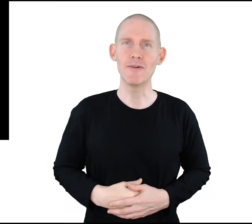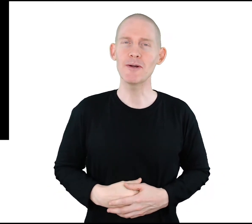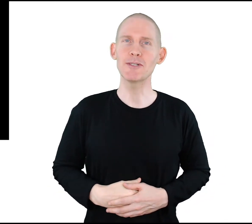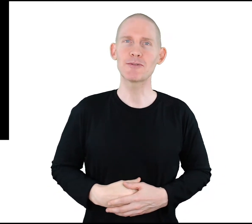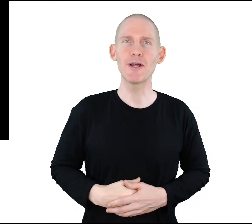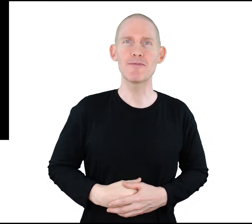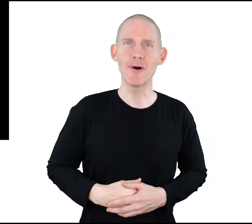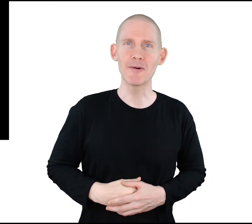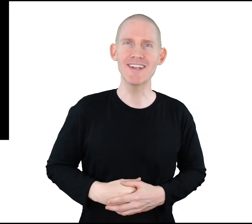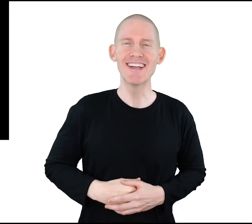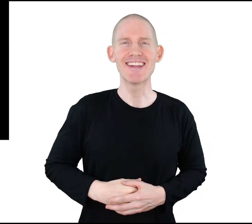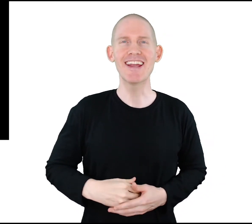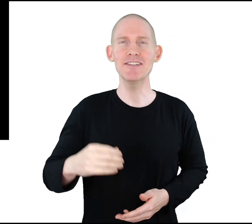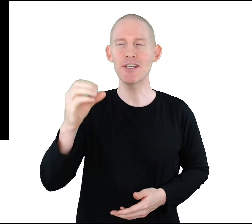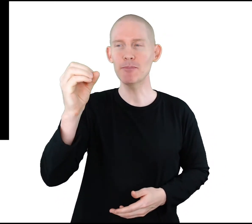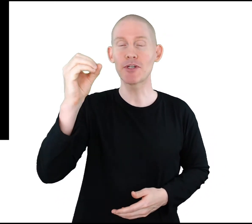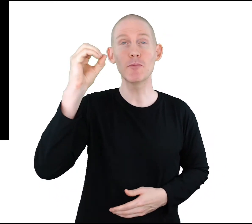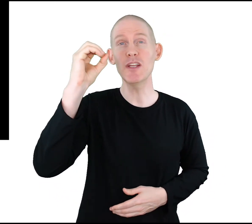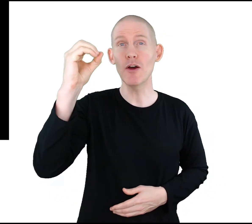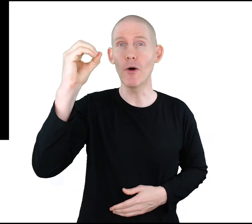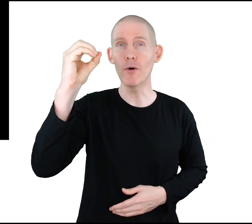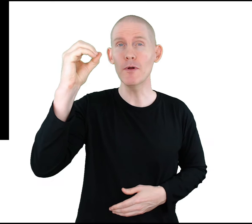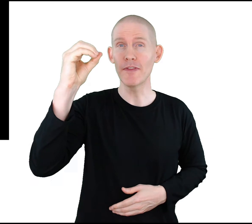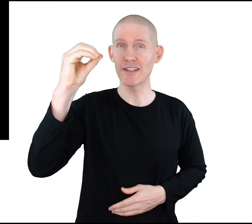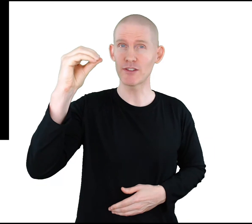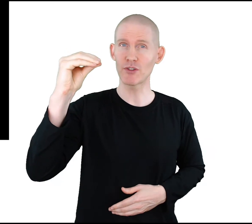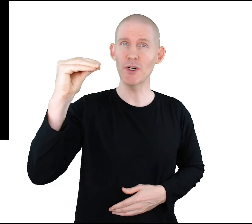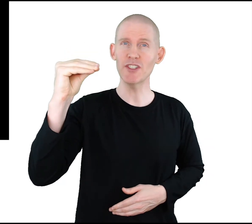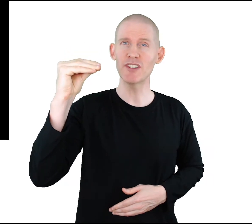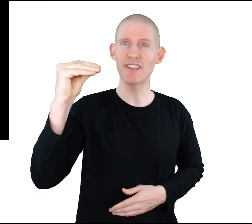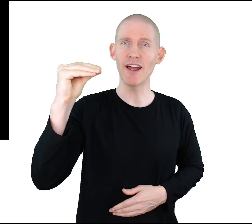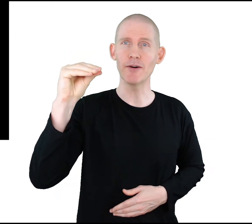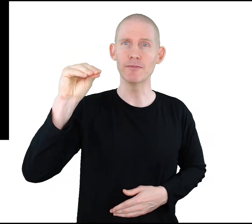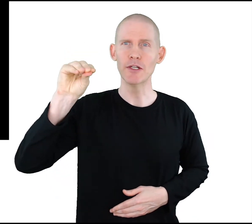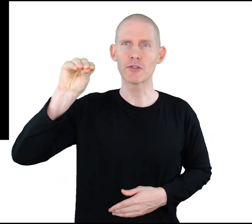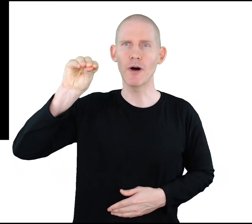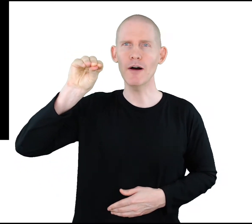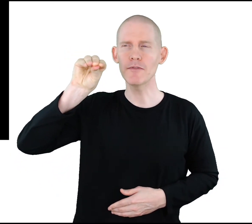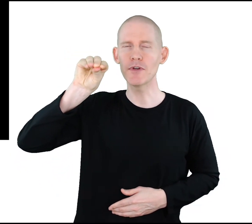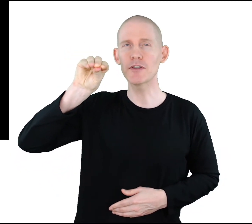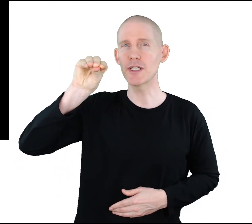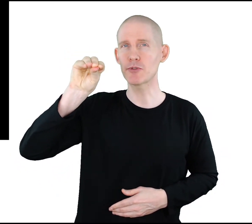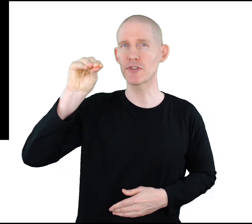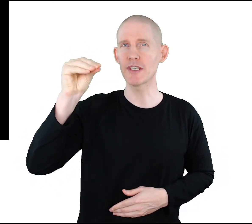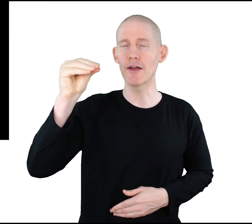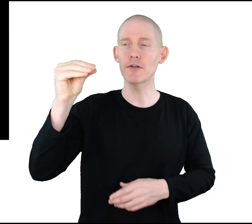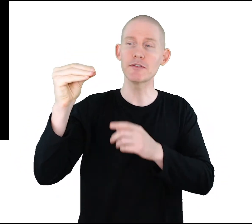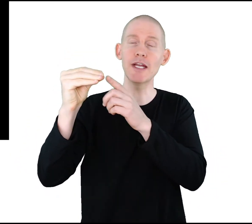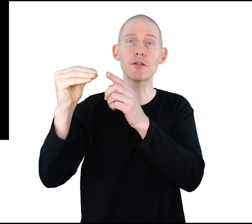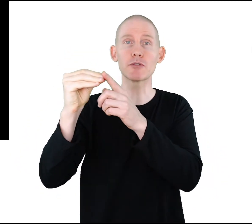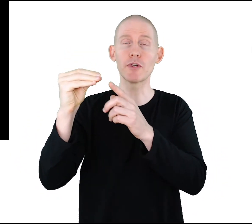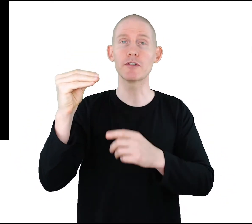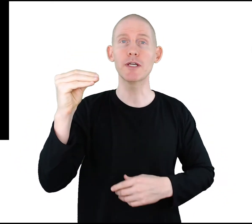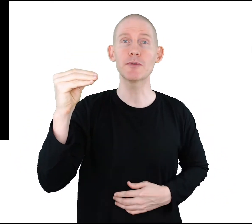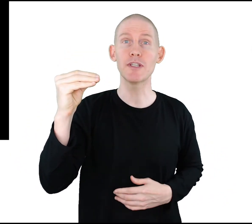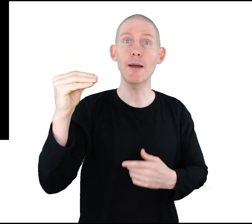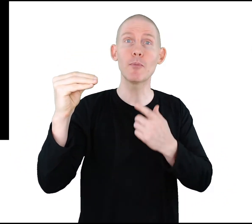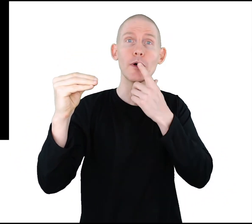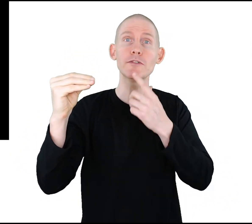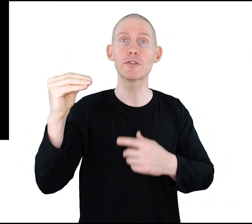Very straightforward. The hand shape's going to be an O that's squished down. So all the fingertips are together. Take those fingertips, tap once on